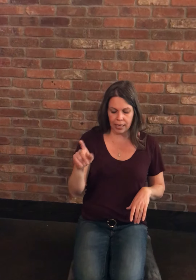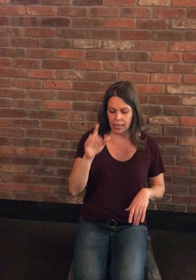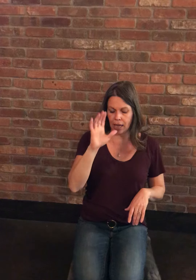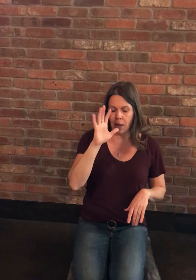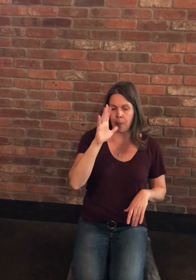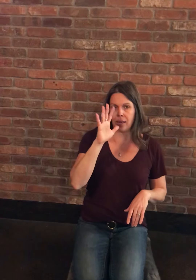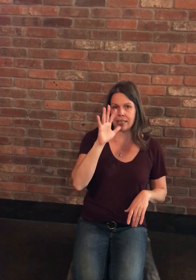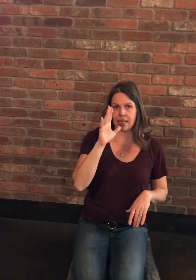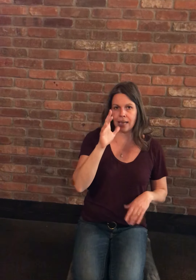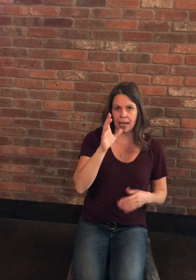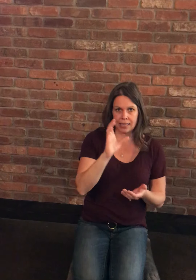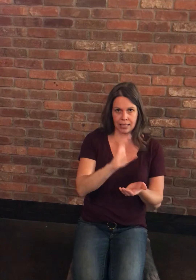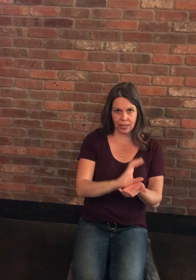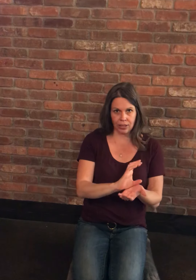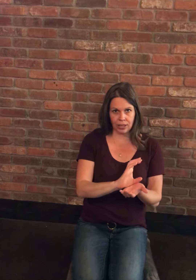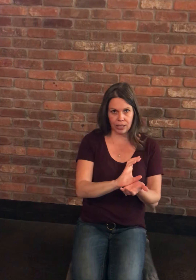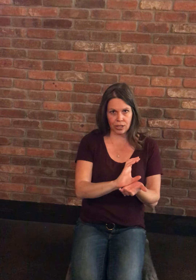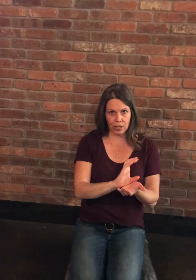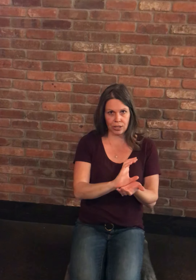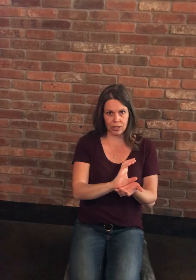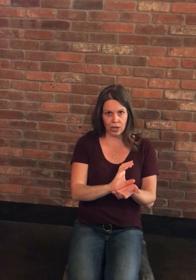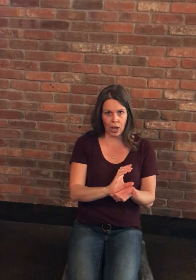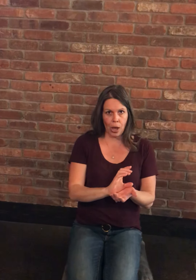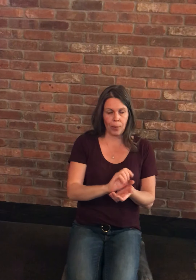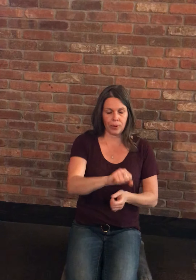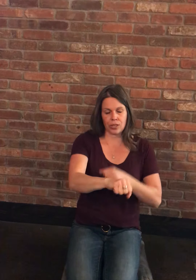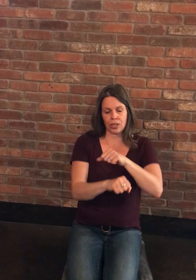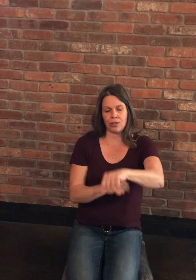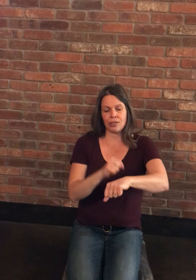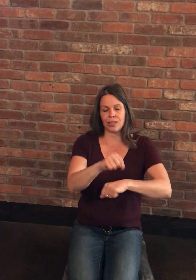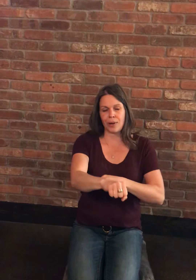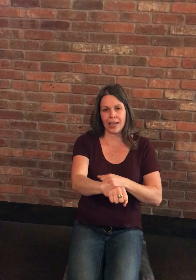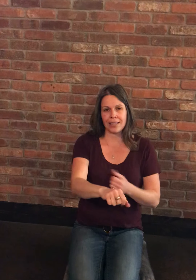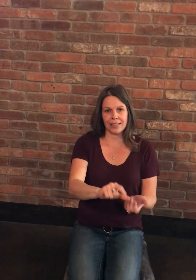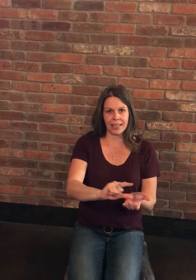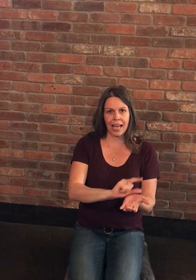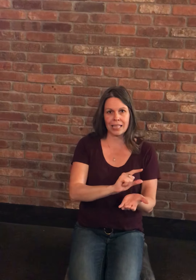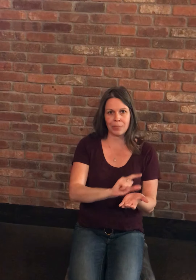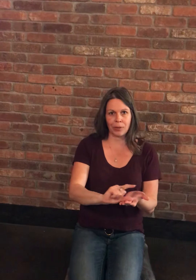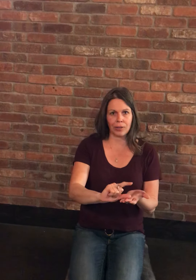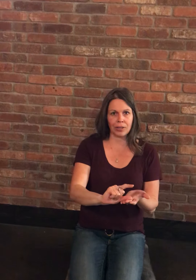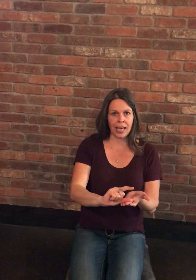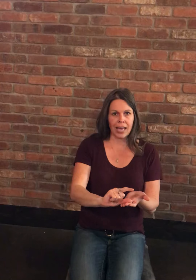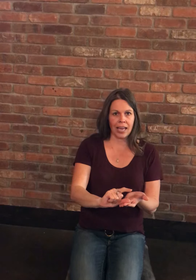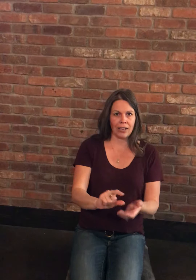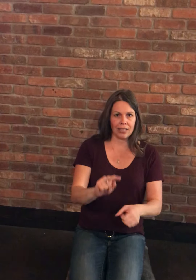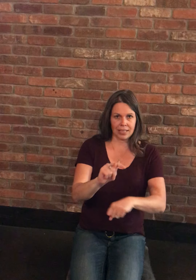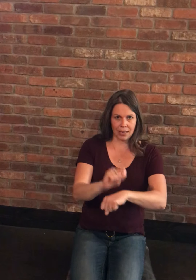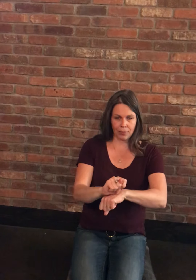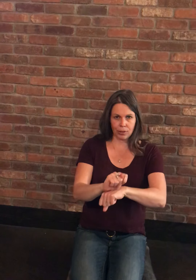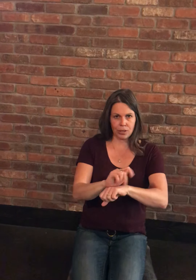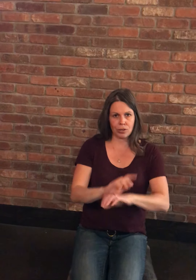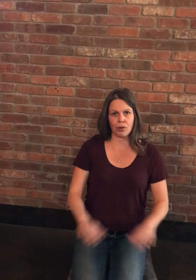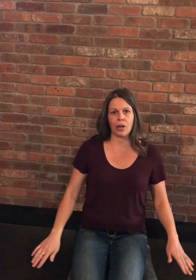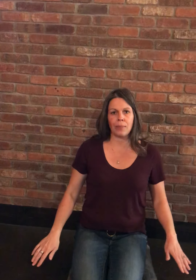180. Pentecost in the early church. Persecution spreads the gospel. Herod's temple destroyed